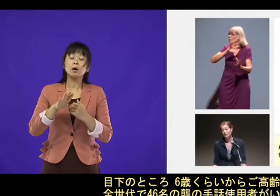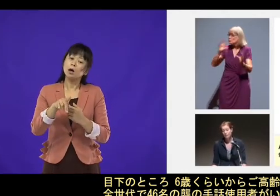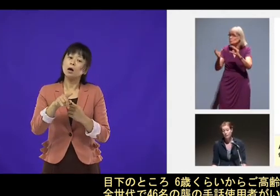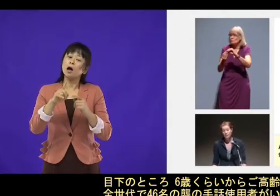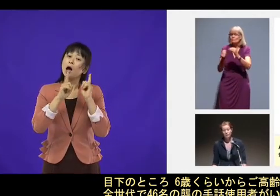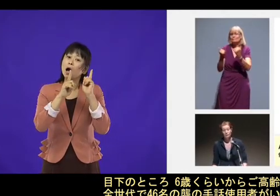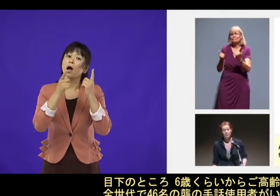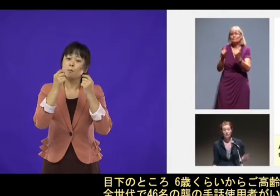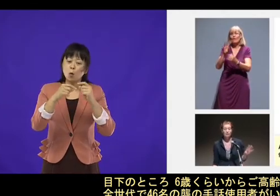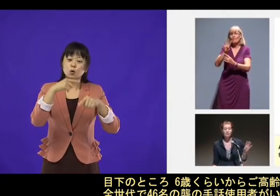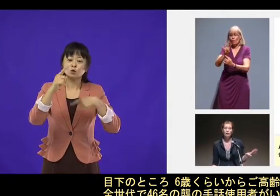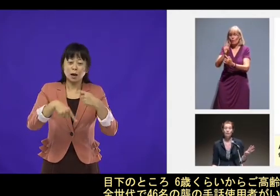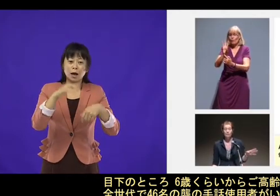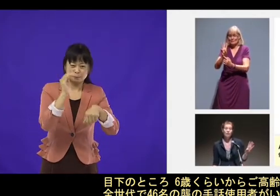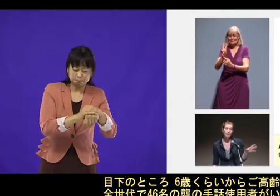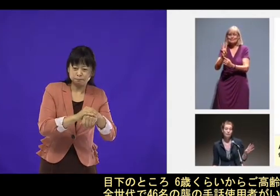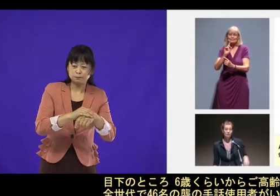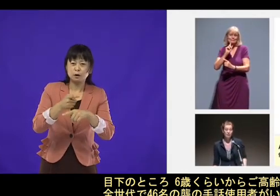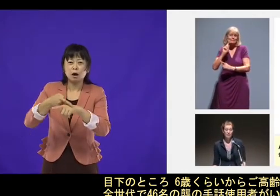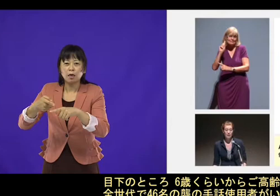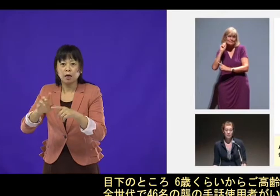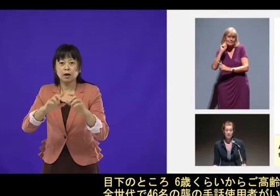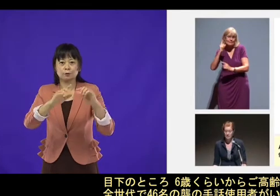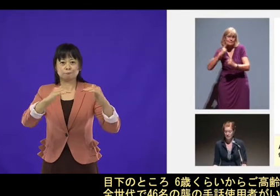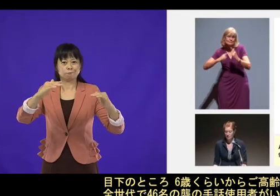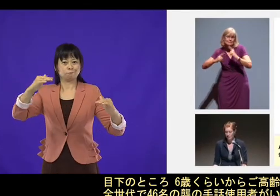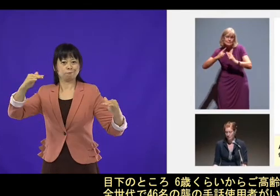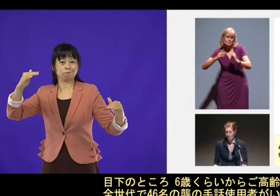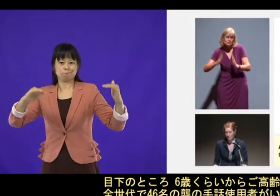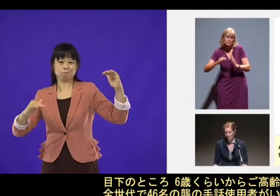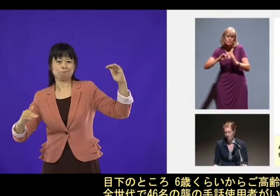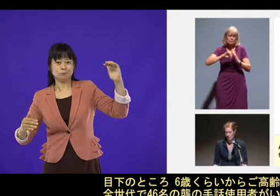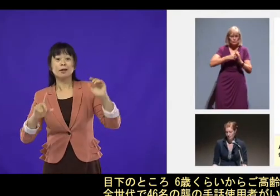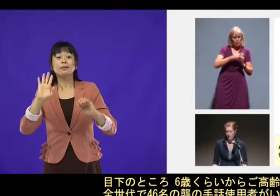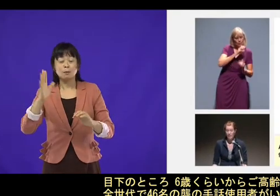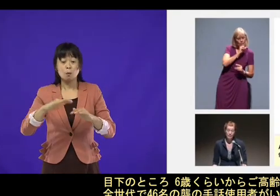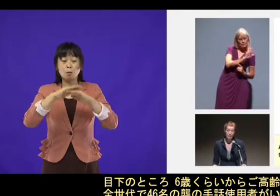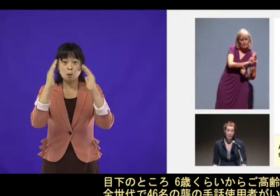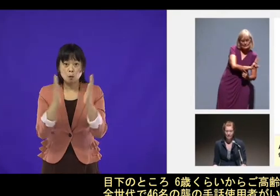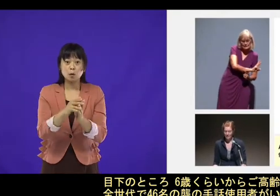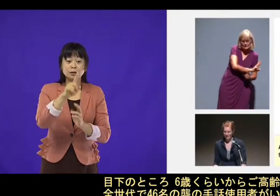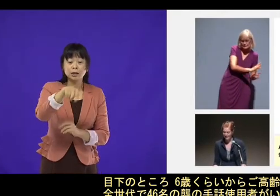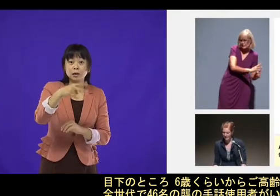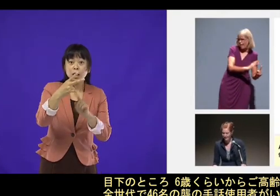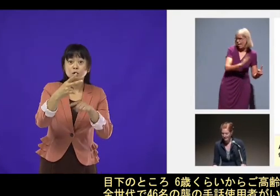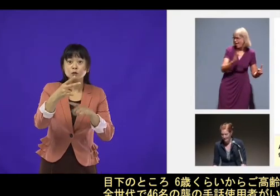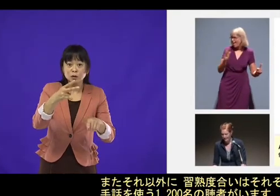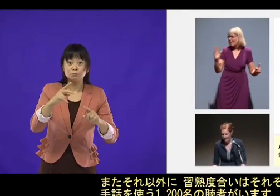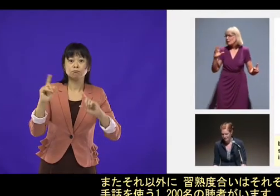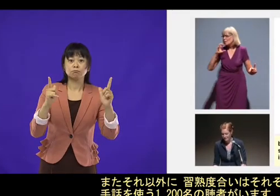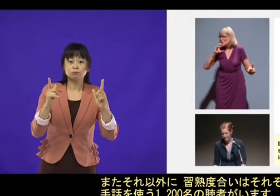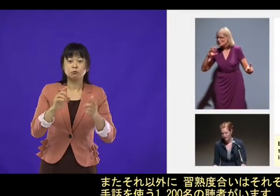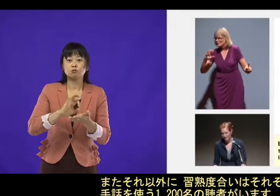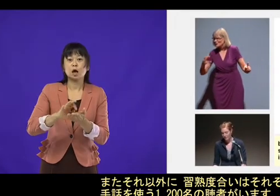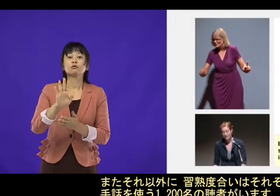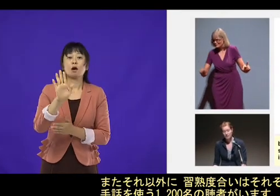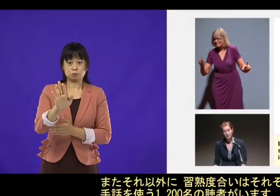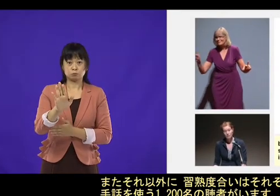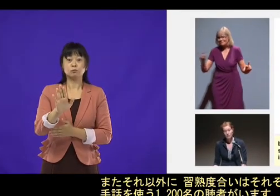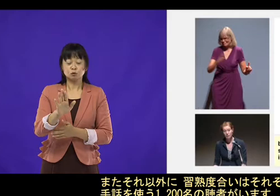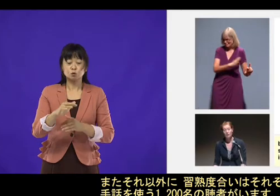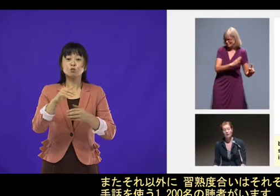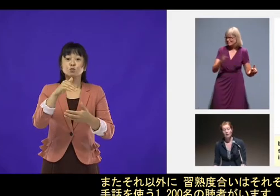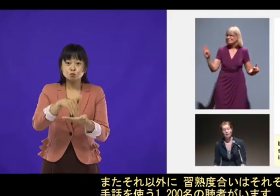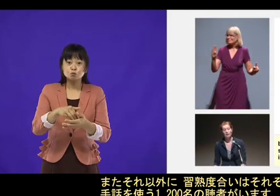all age groups, so, well, going from about 6 years till very old. And, but